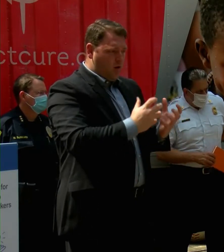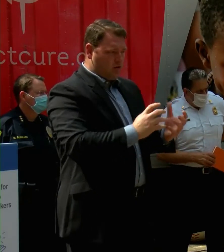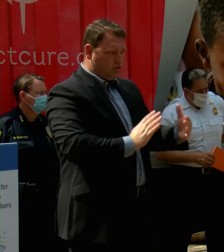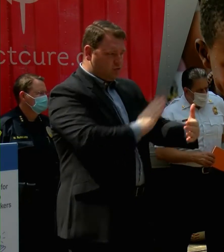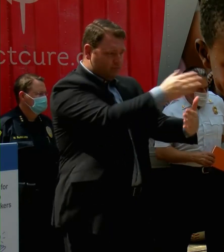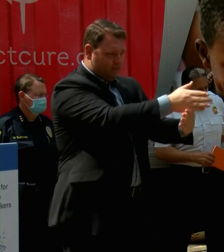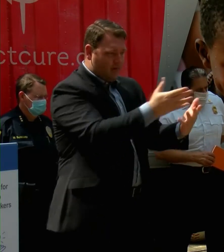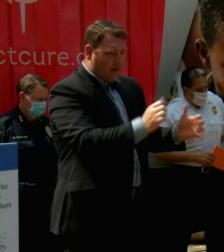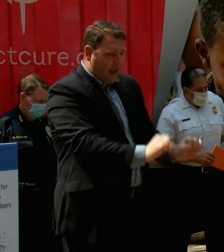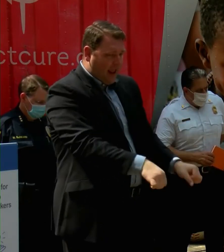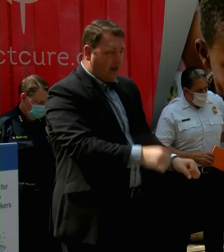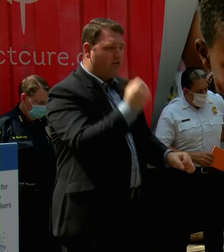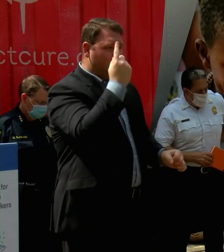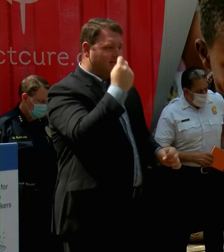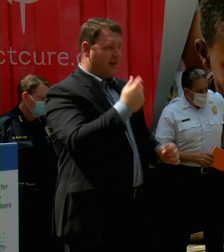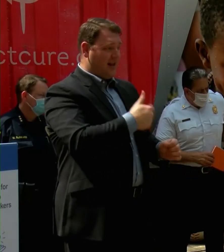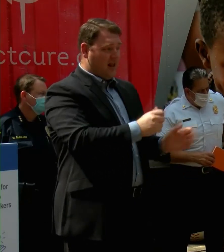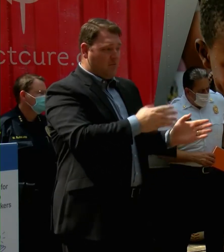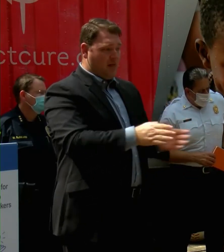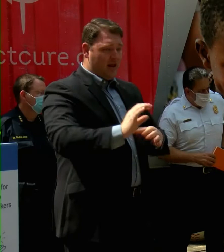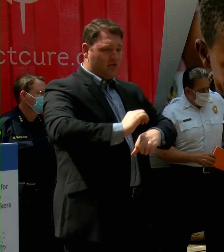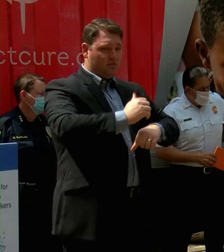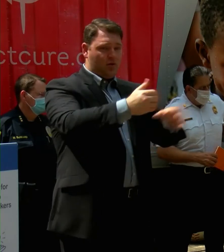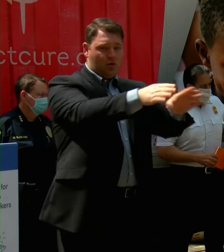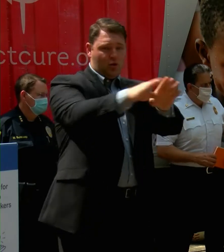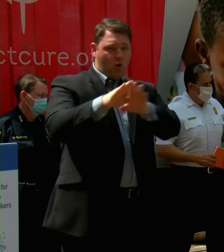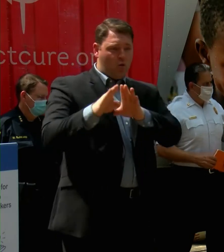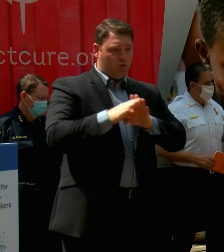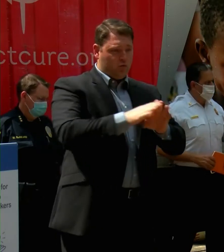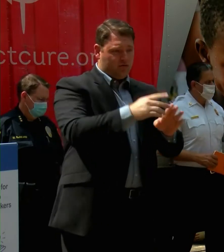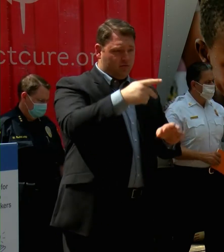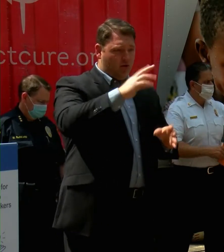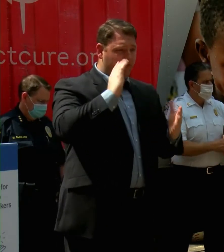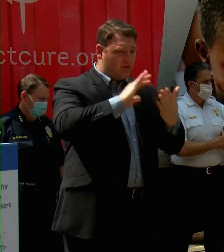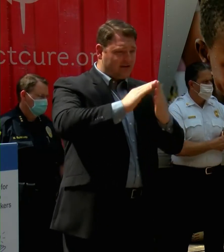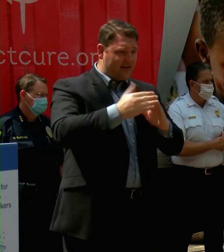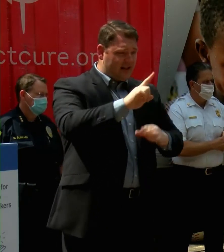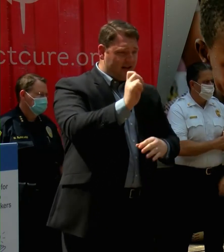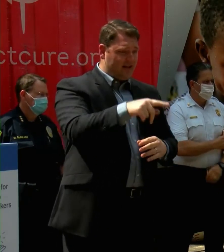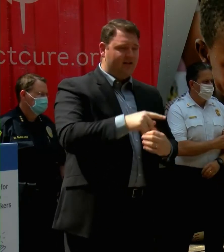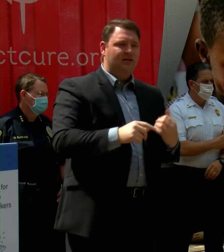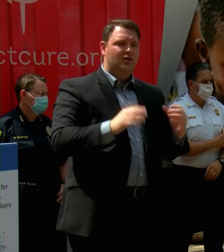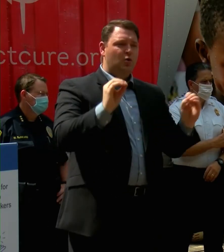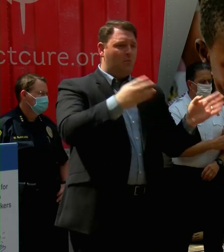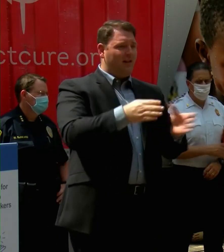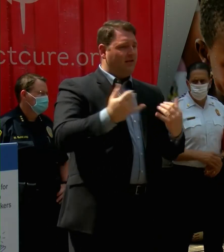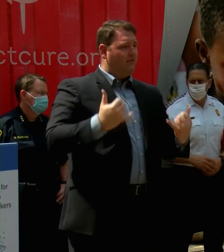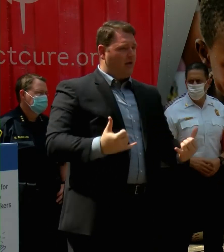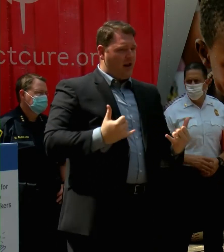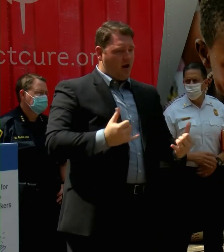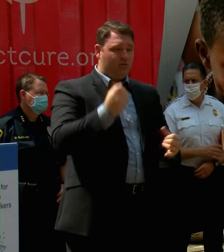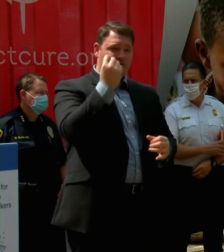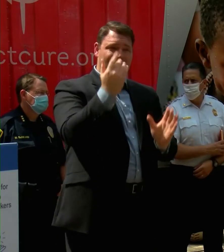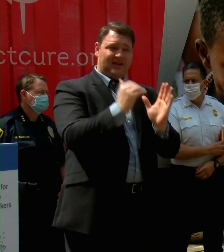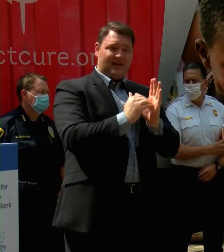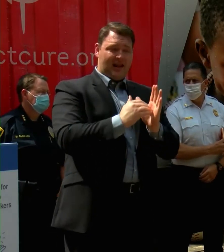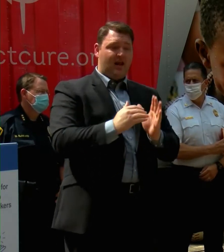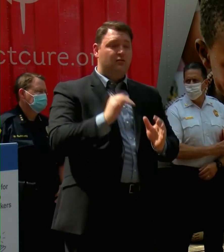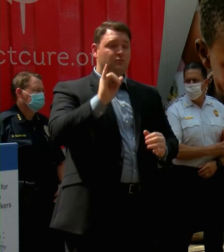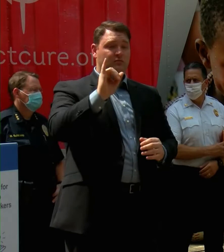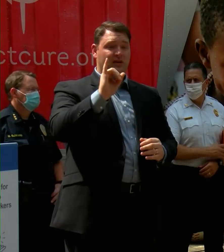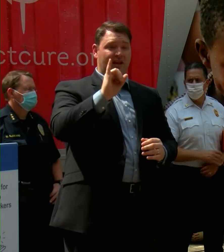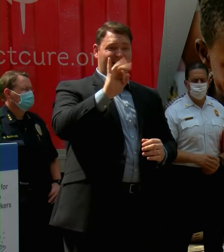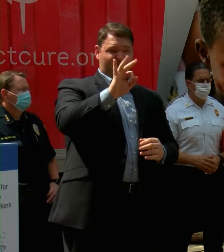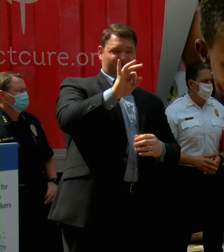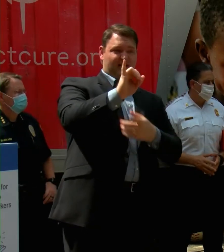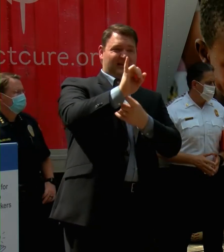there. Are there any plans now to close any of the city parks? There are no plans right now to close the city parks, but again, I reserve the judgment